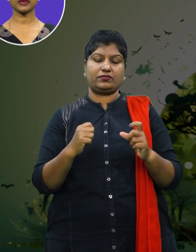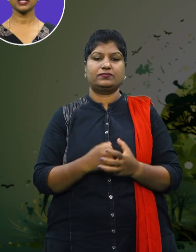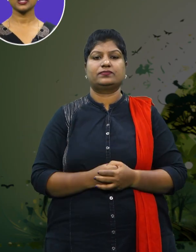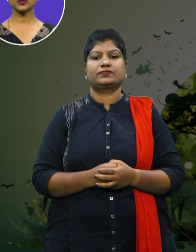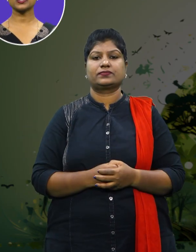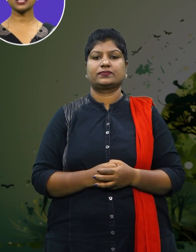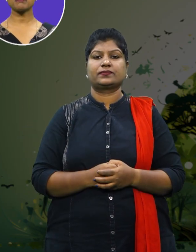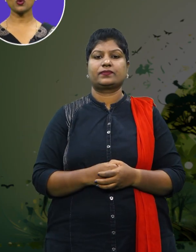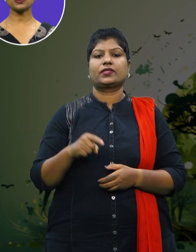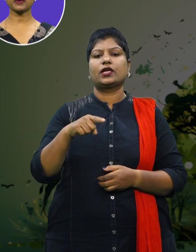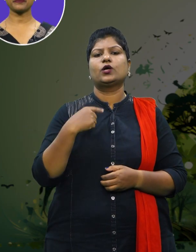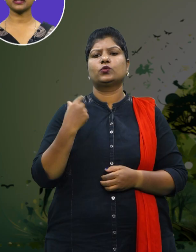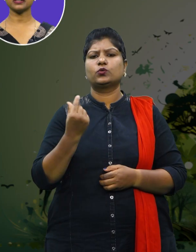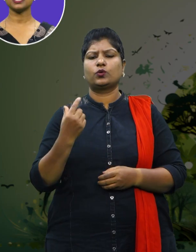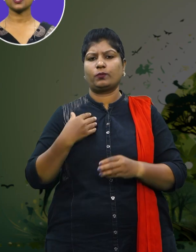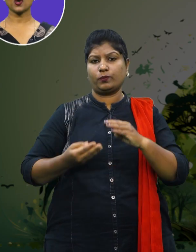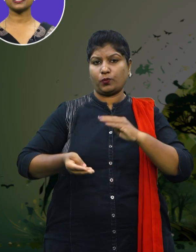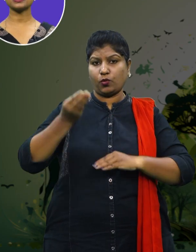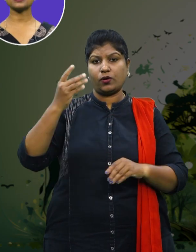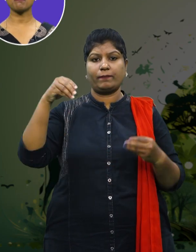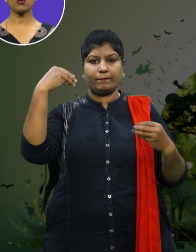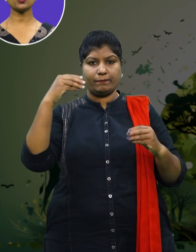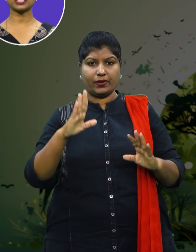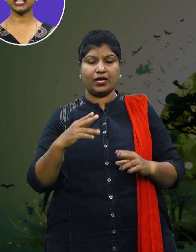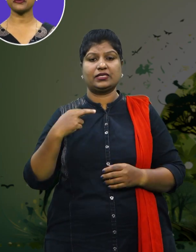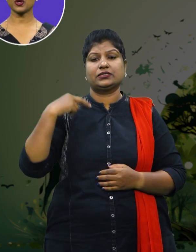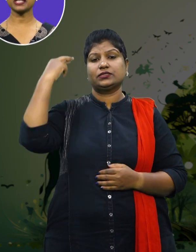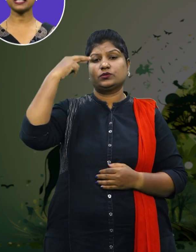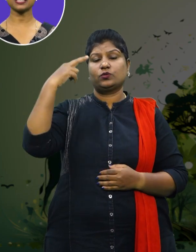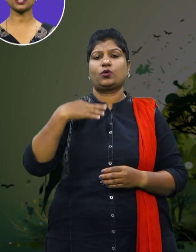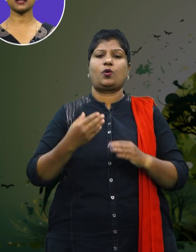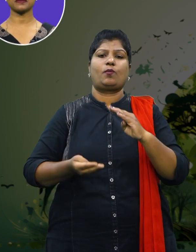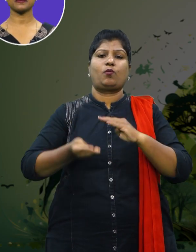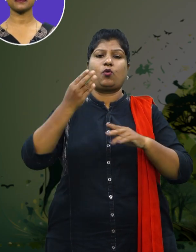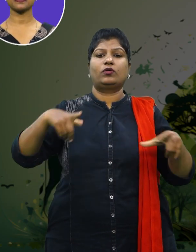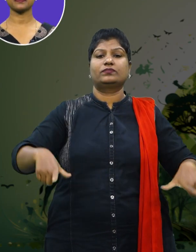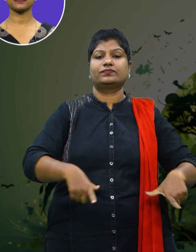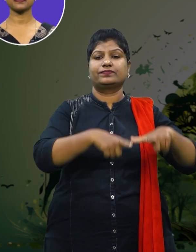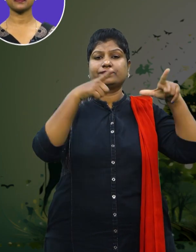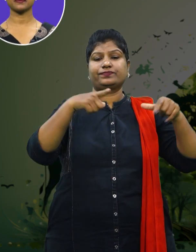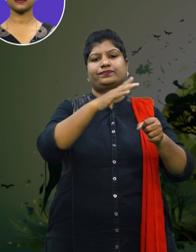Using more paper causes more deforestation.